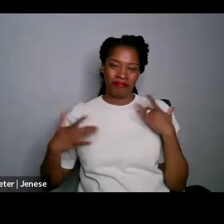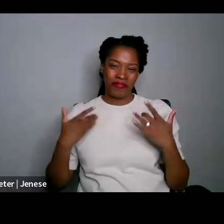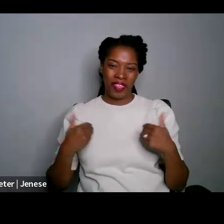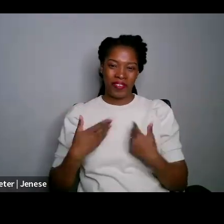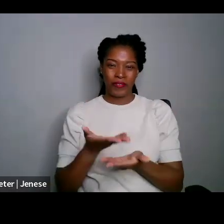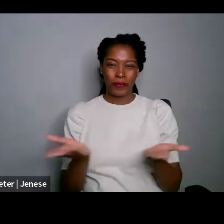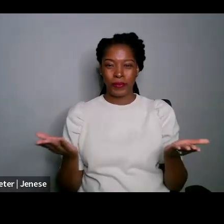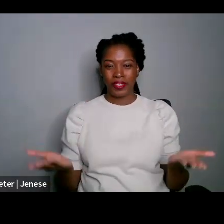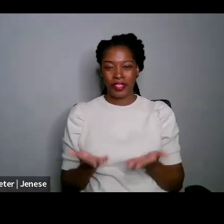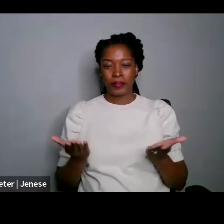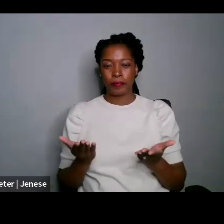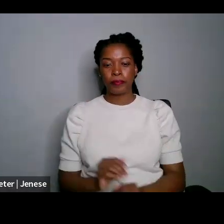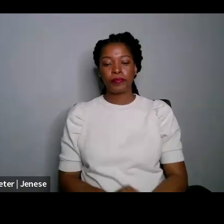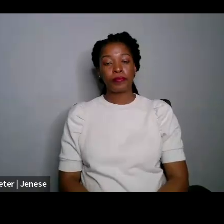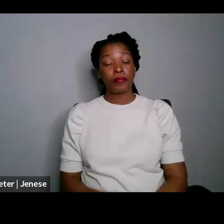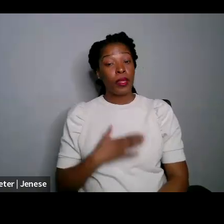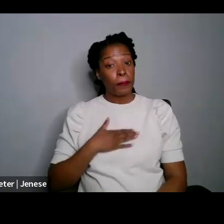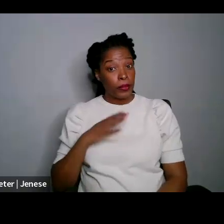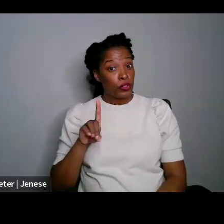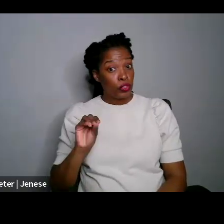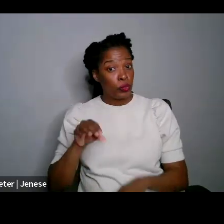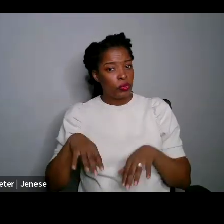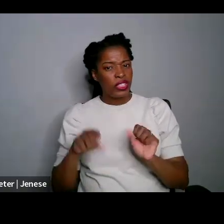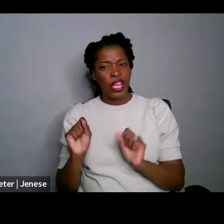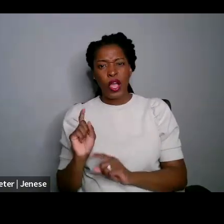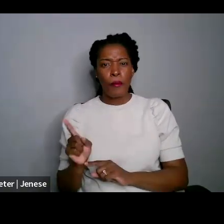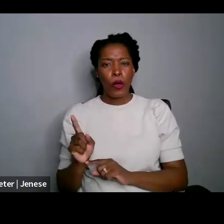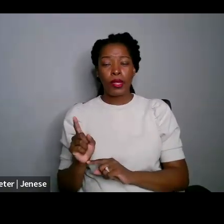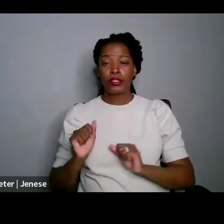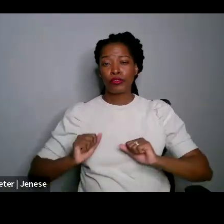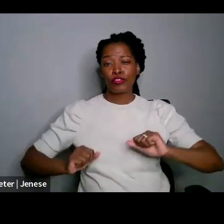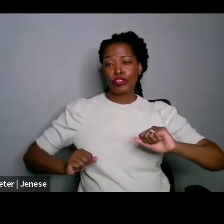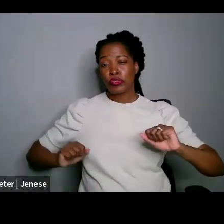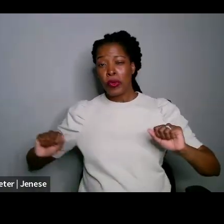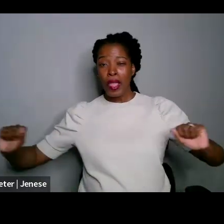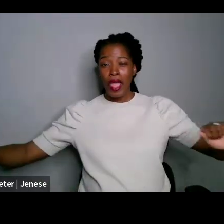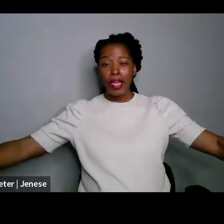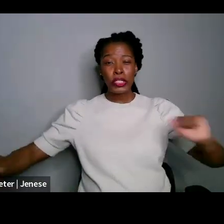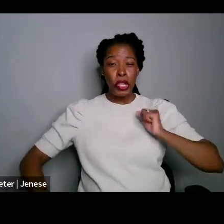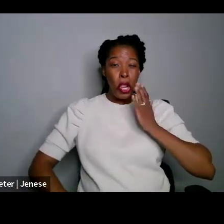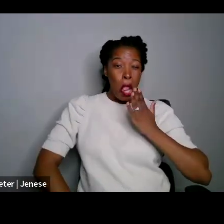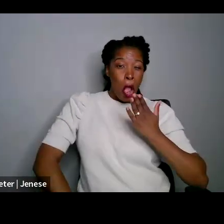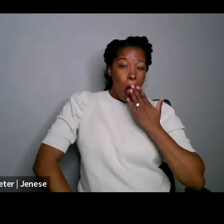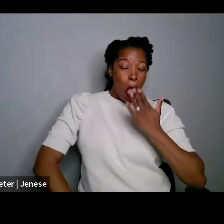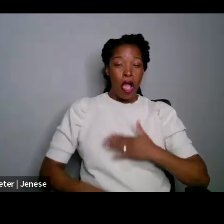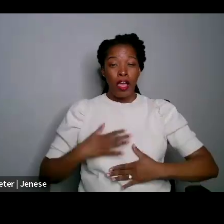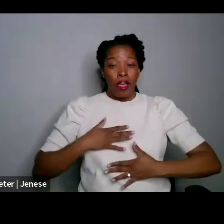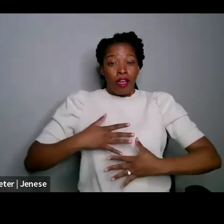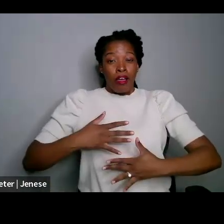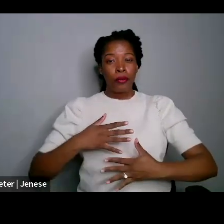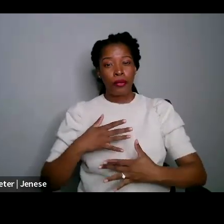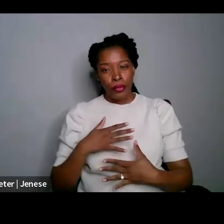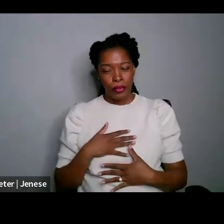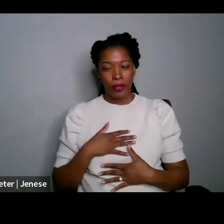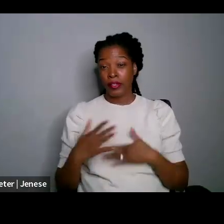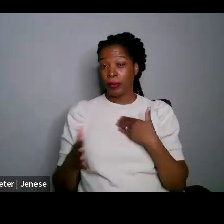please do feel free to take a moment to just have a nice little stretch, a yawn, a sigh, whatever it is you and